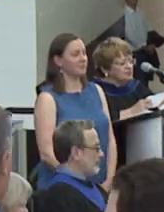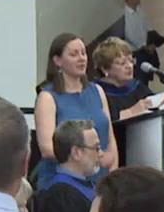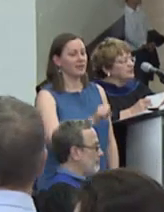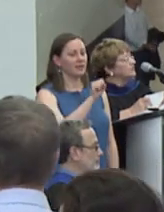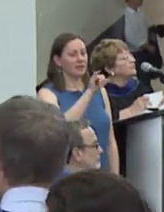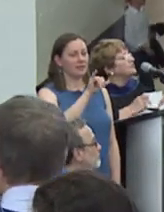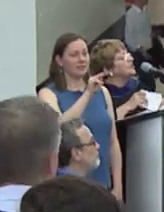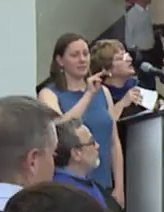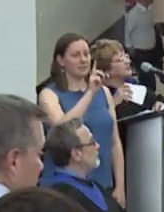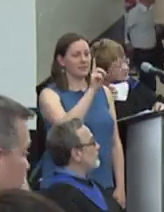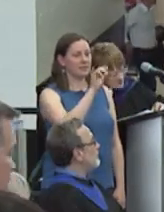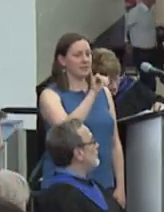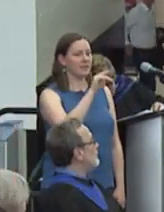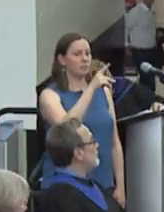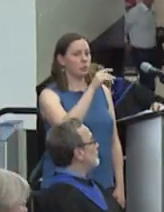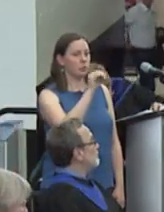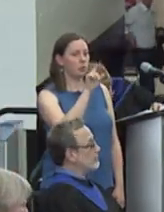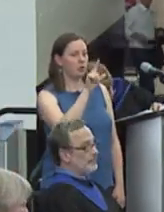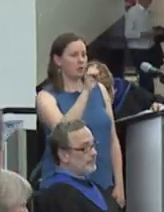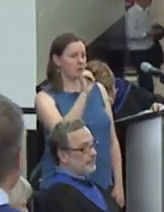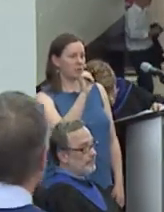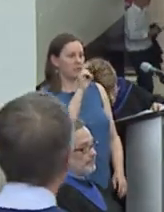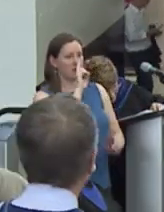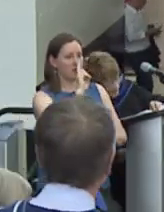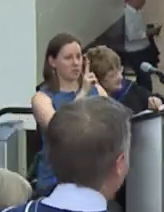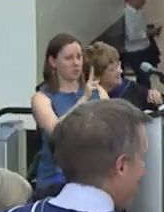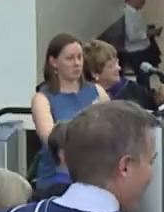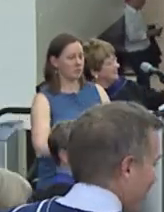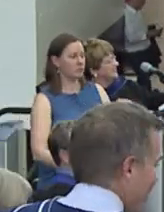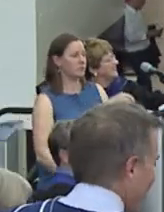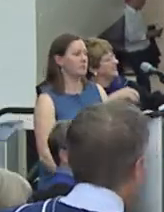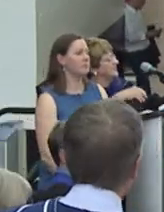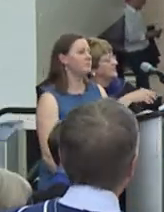Sydney Poole, with honors.